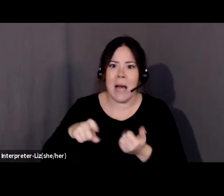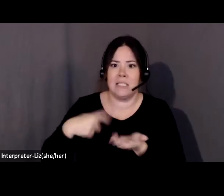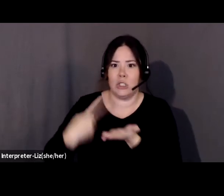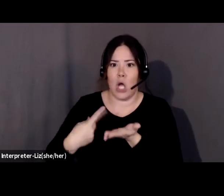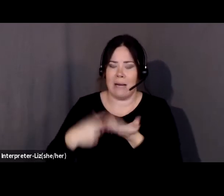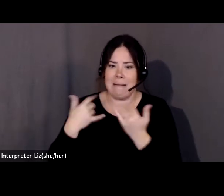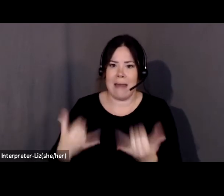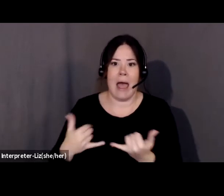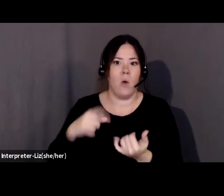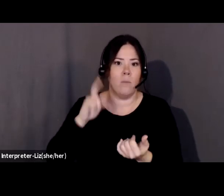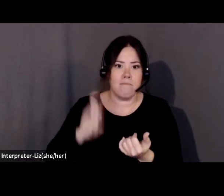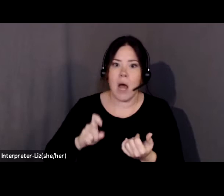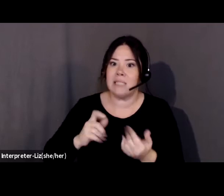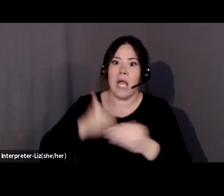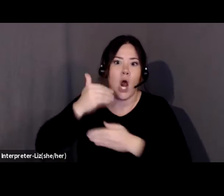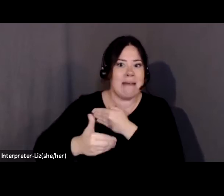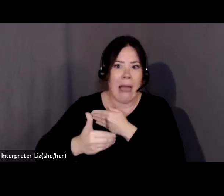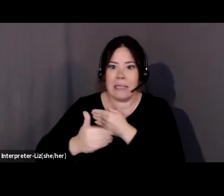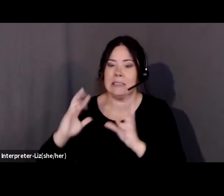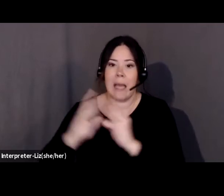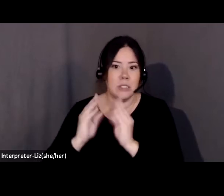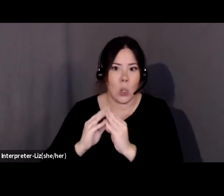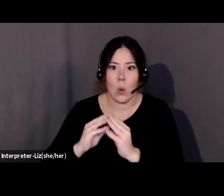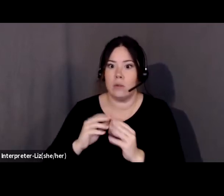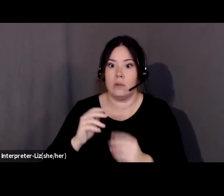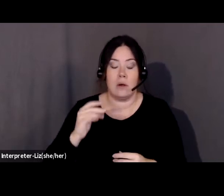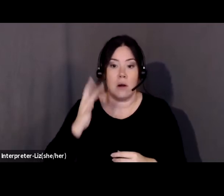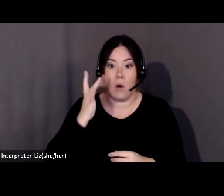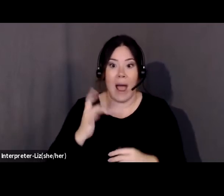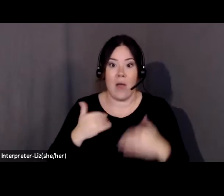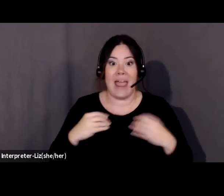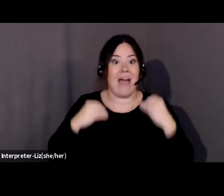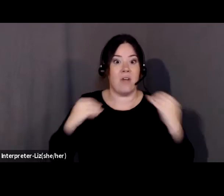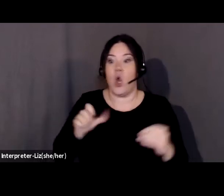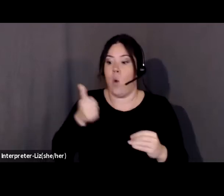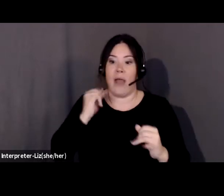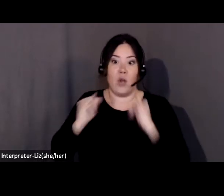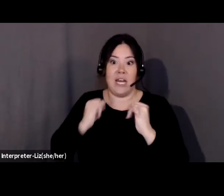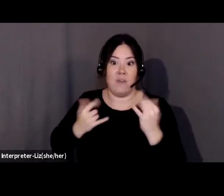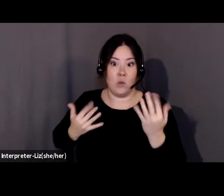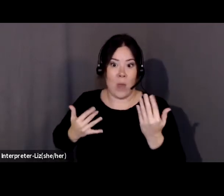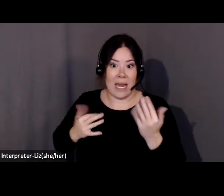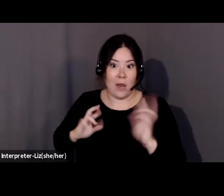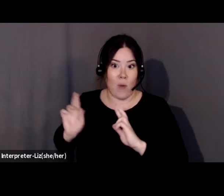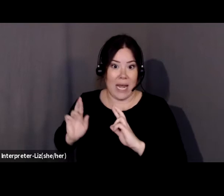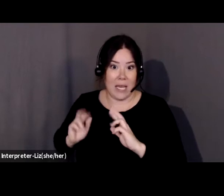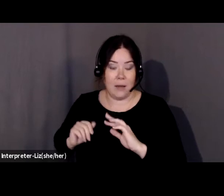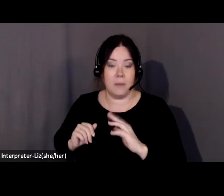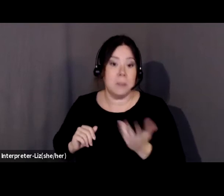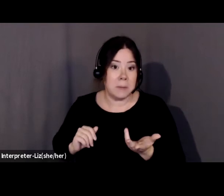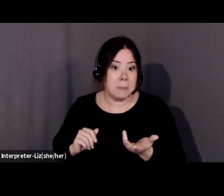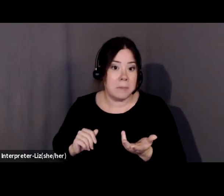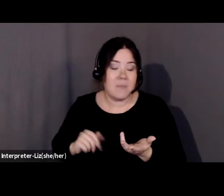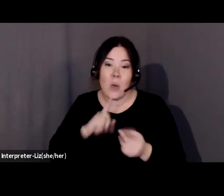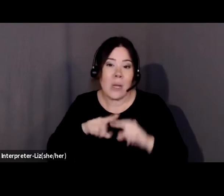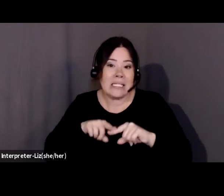to be our next episode, because we don't have any other interviews on the back burner. Again, this is very